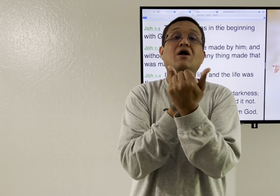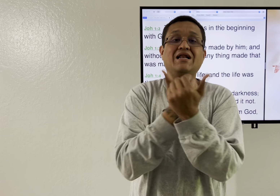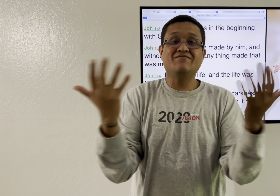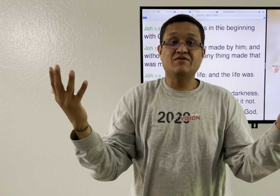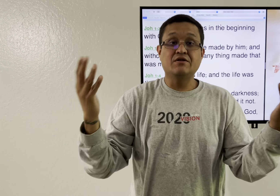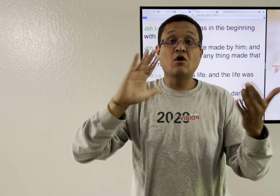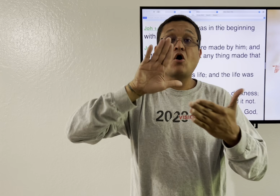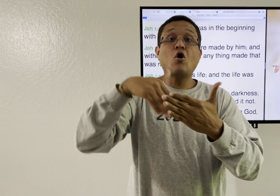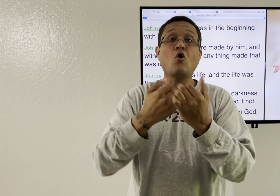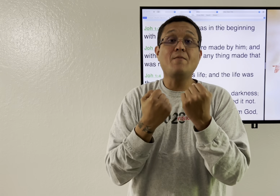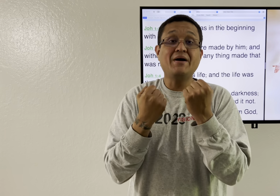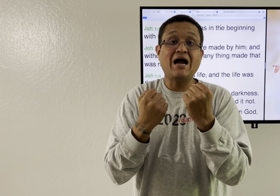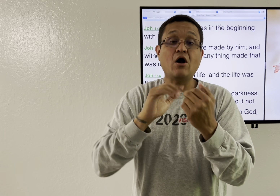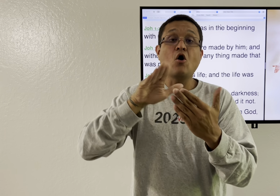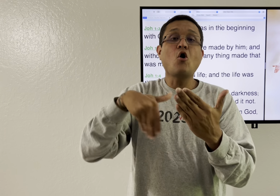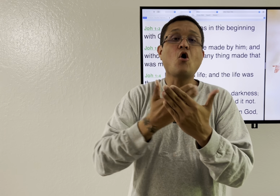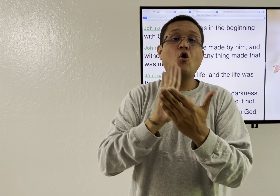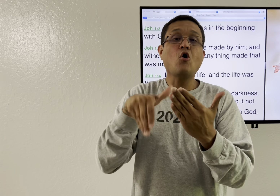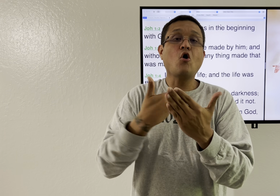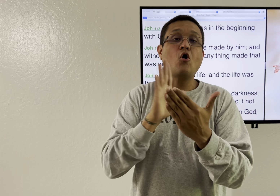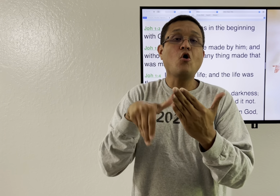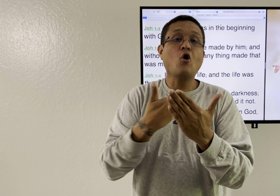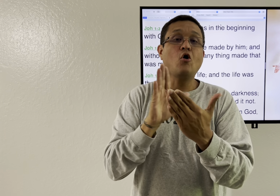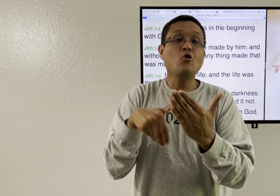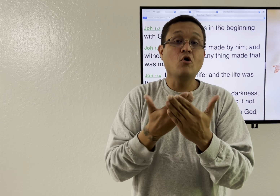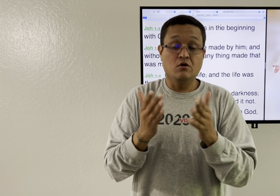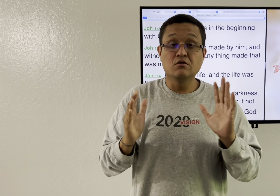God knows all things. He's all powerful.